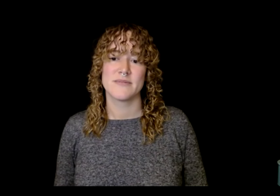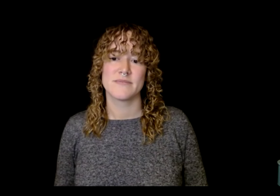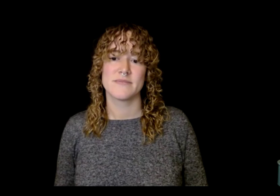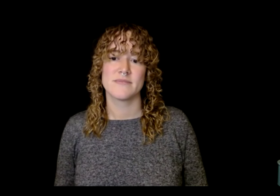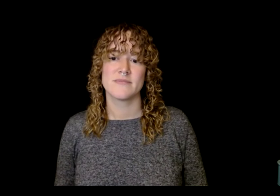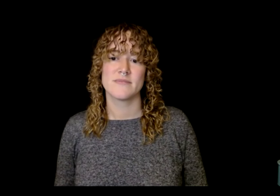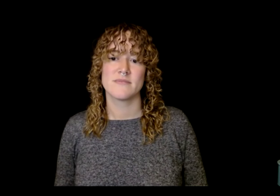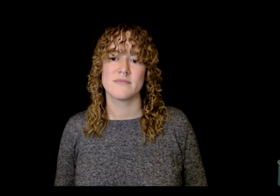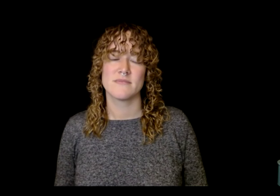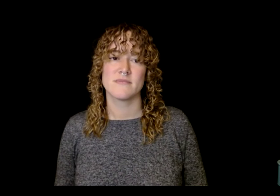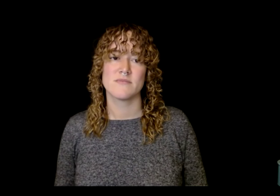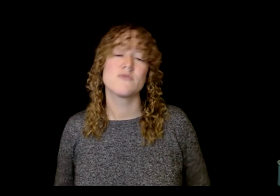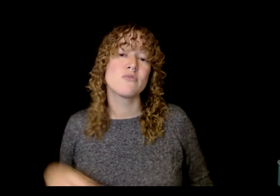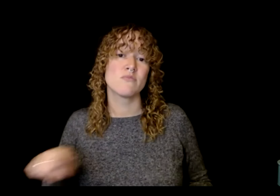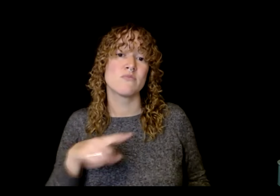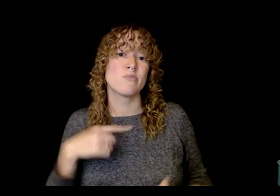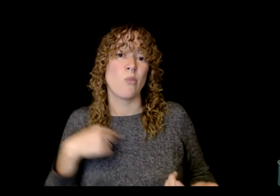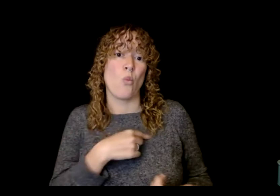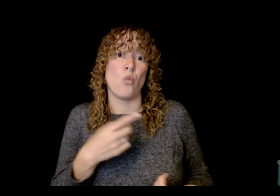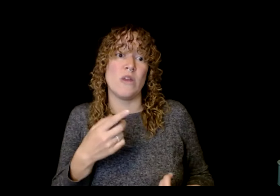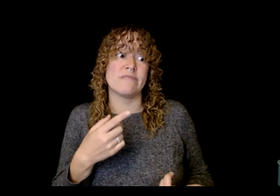know what you're hearing and make sure that